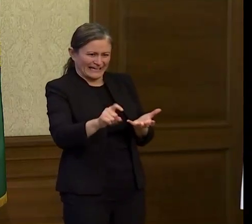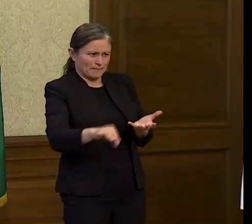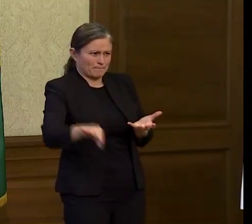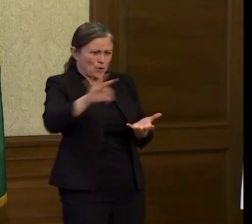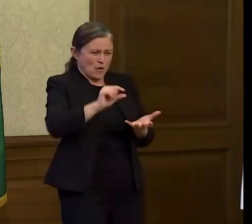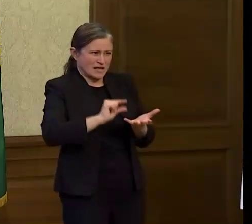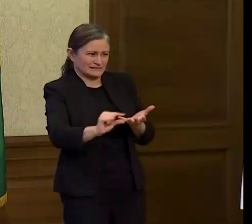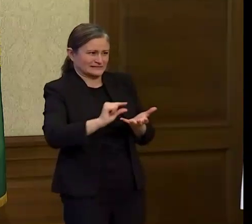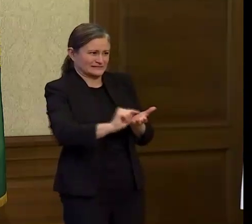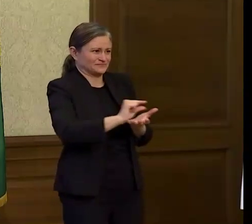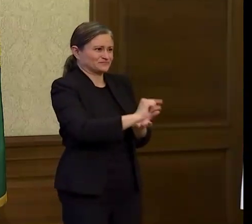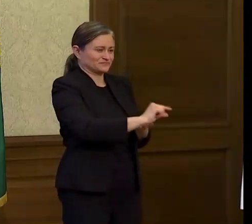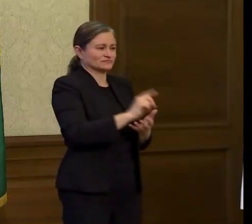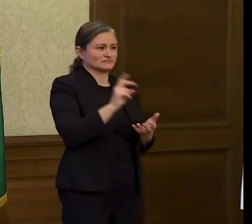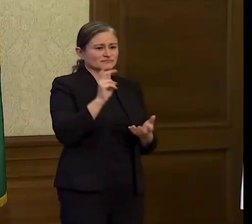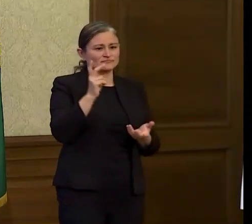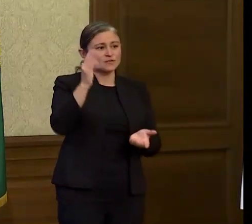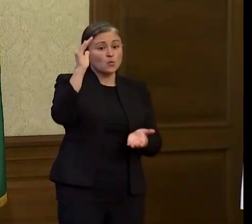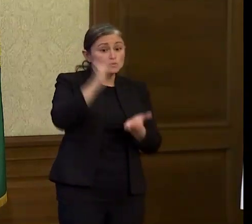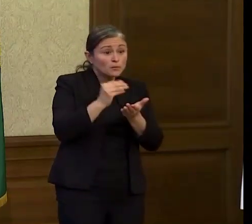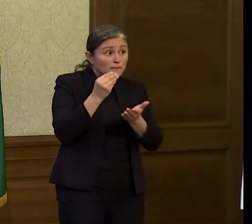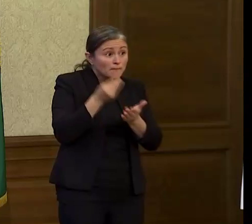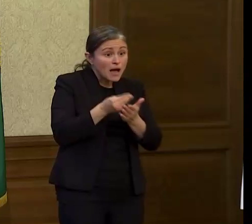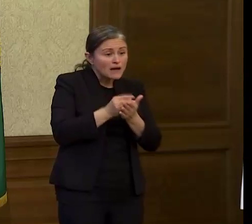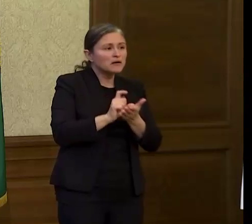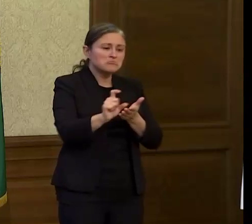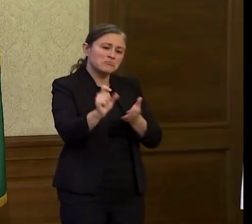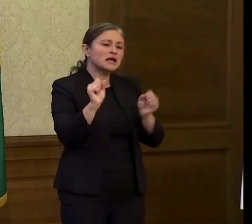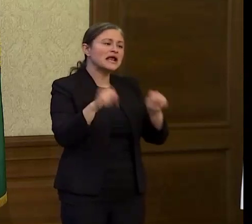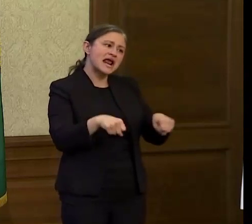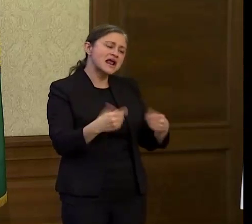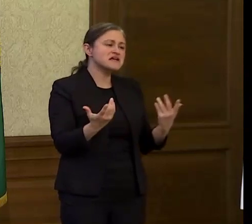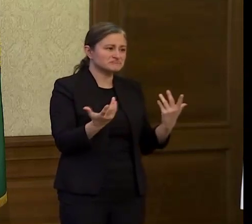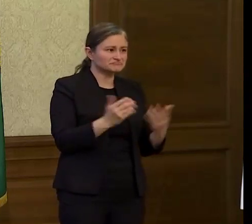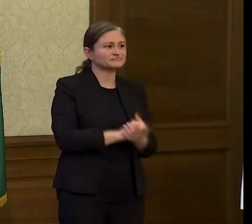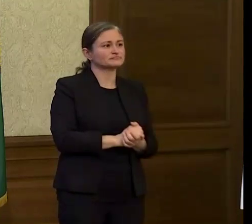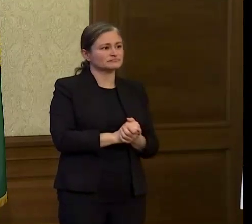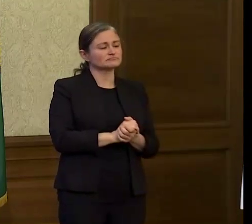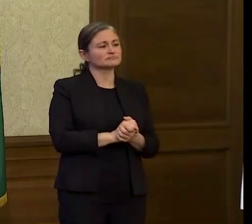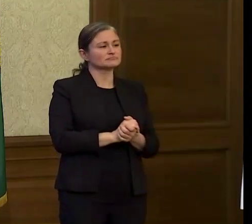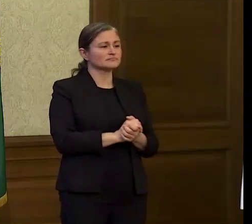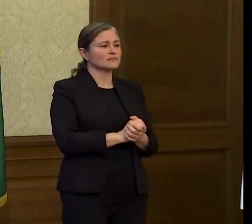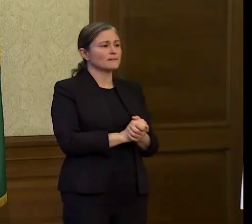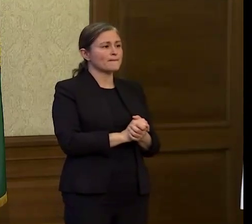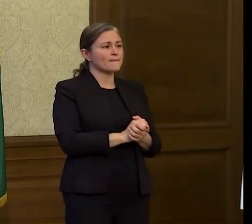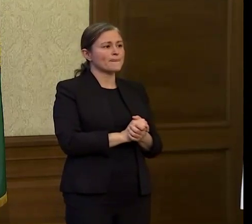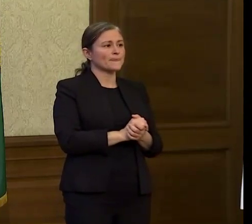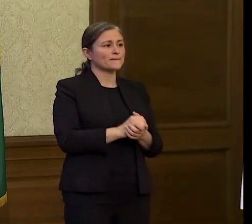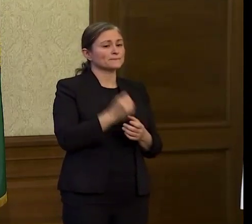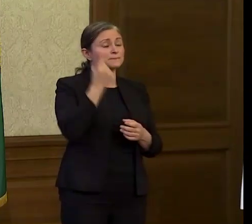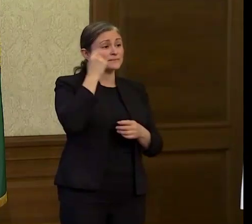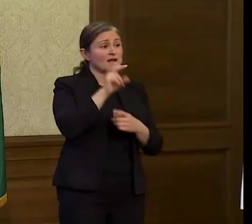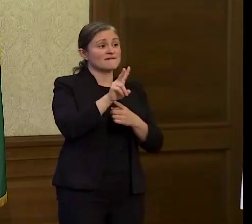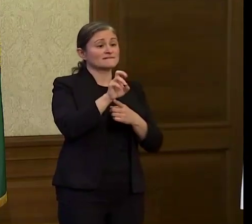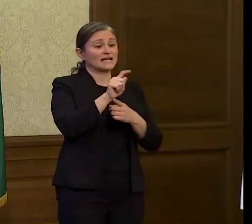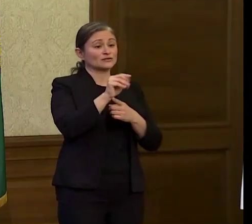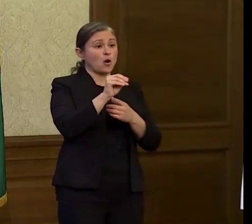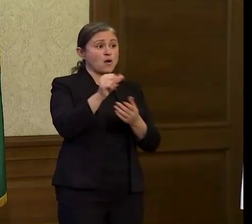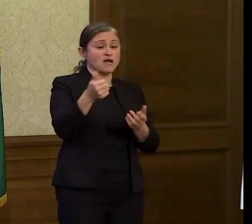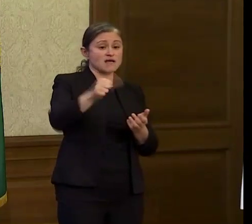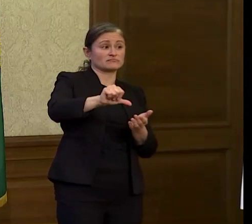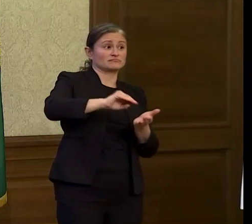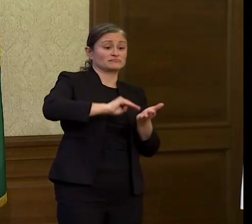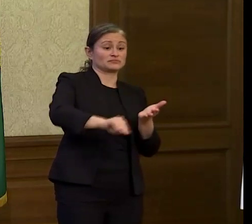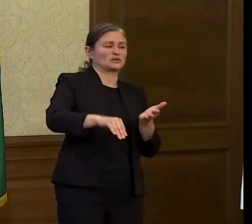doing things, I'm doing some things, which, by the way, are very painful because I will be vetoing some really good things tomorrow that